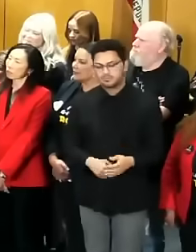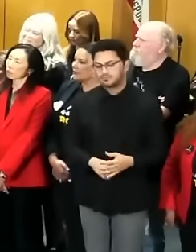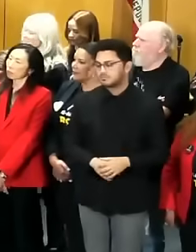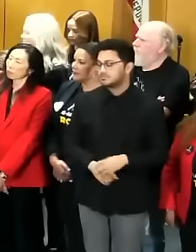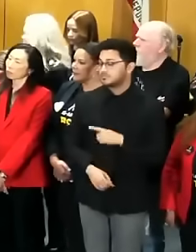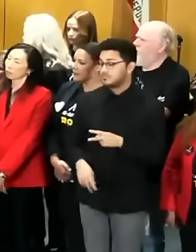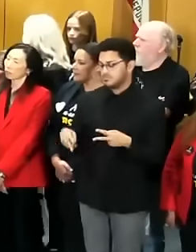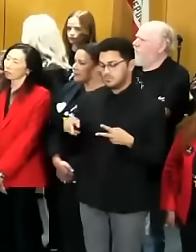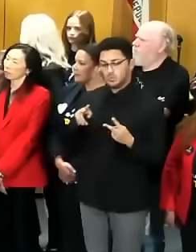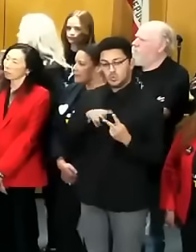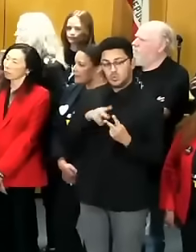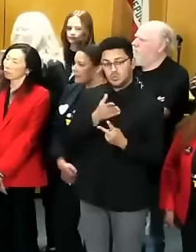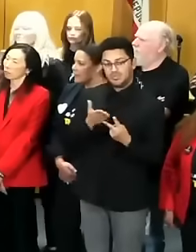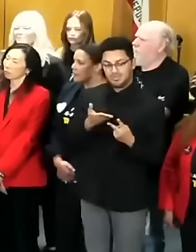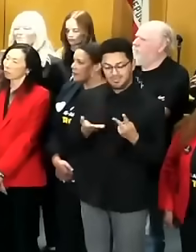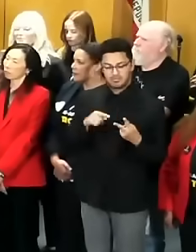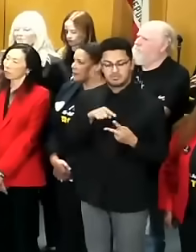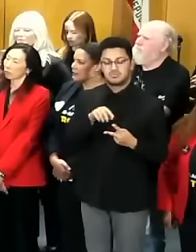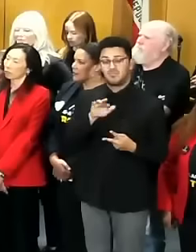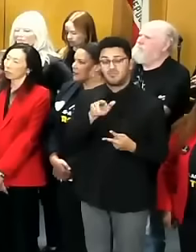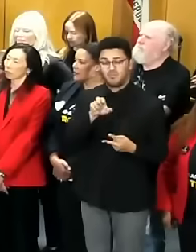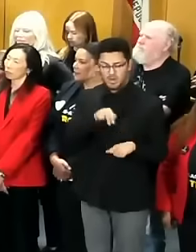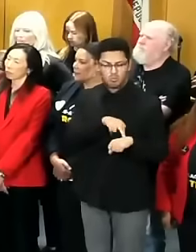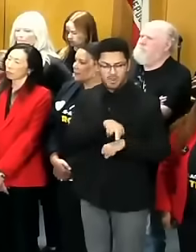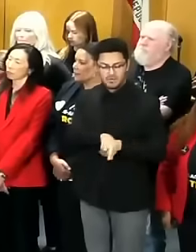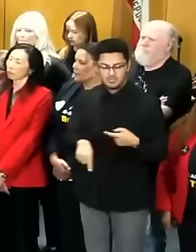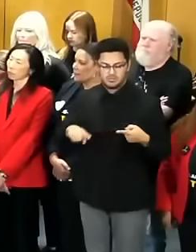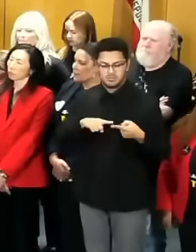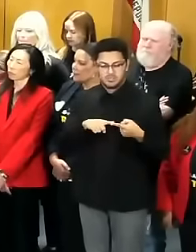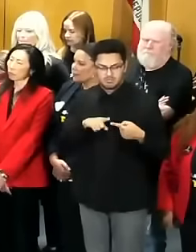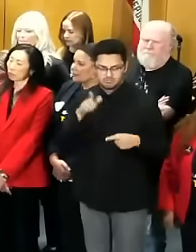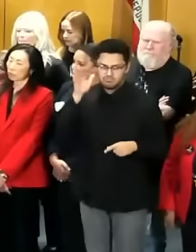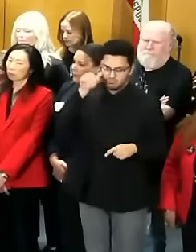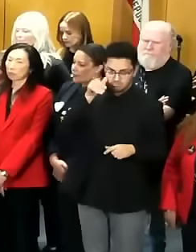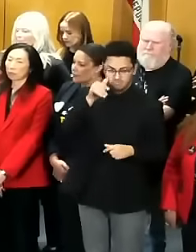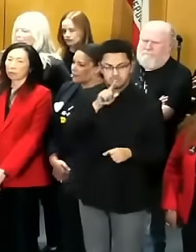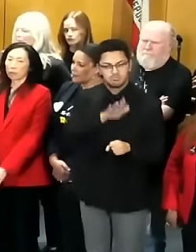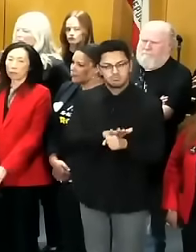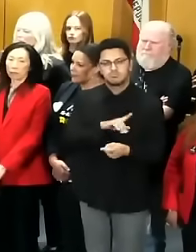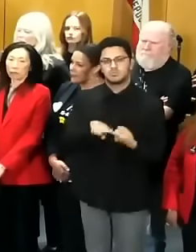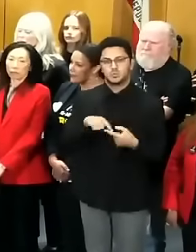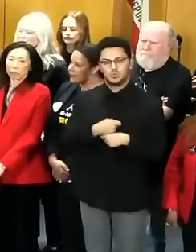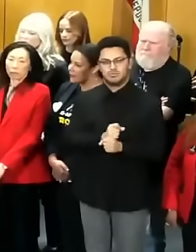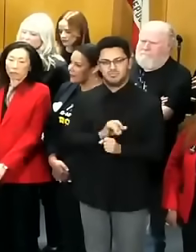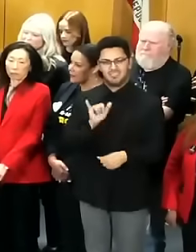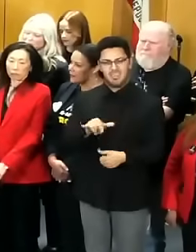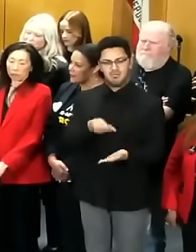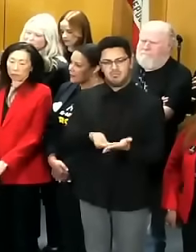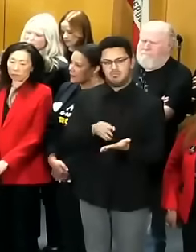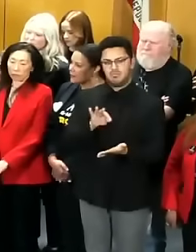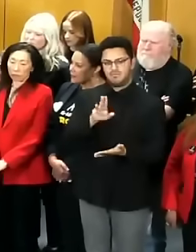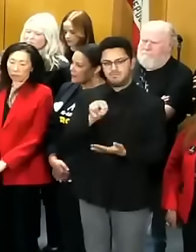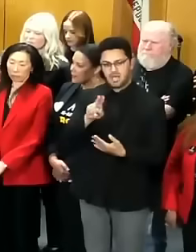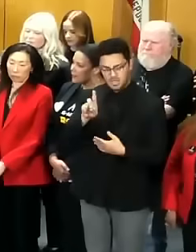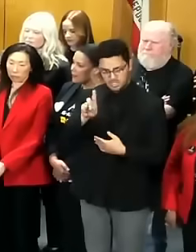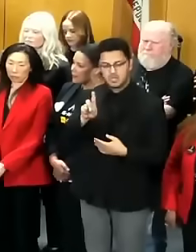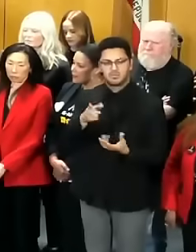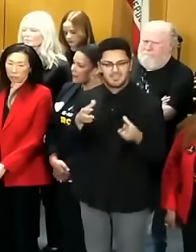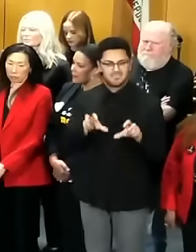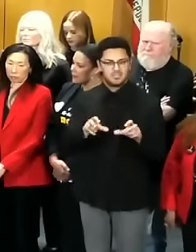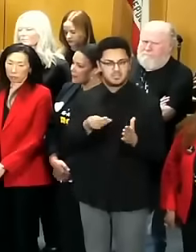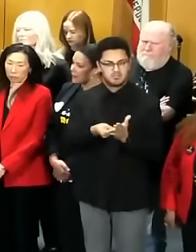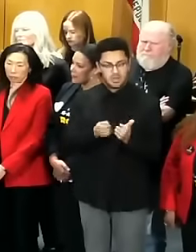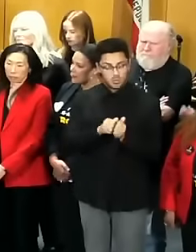Fran referenced. Number one was a real firm commitment to creating the fund and to putting money into